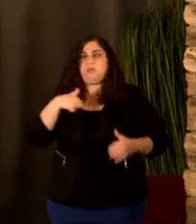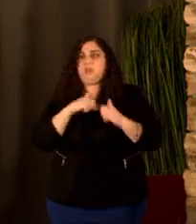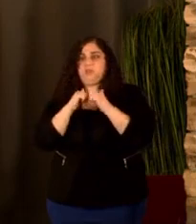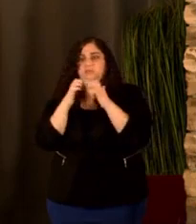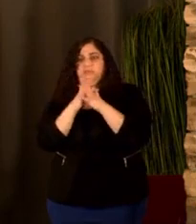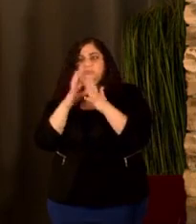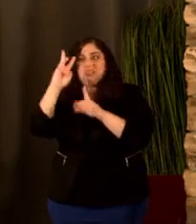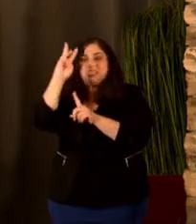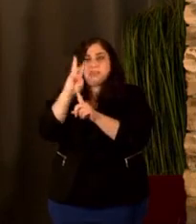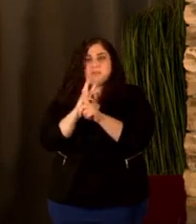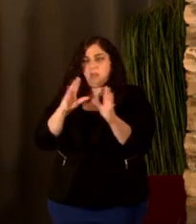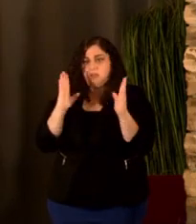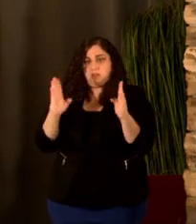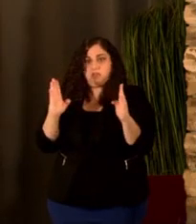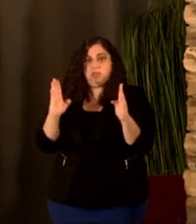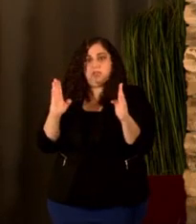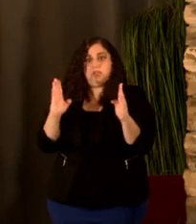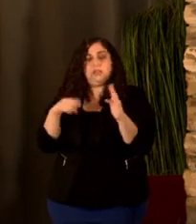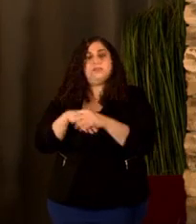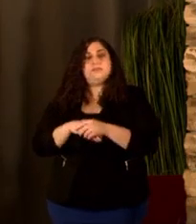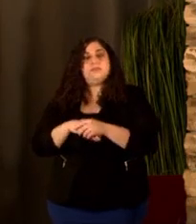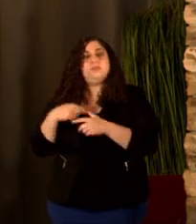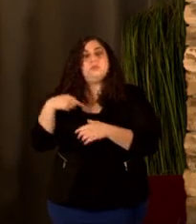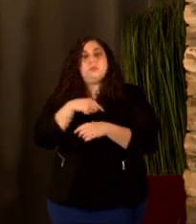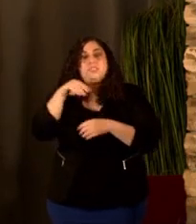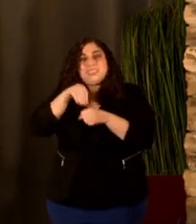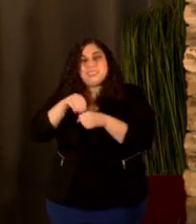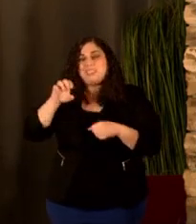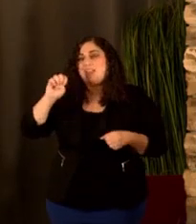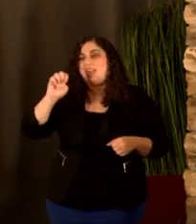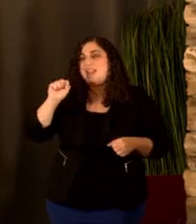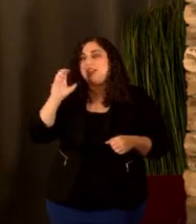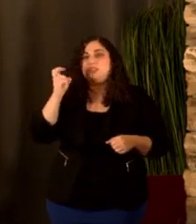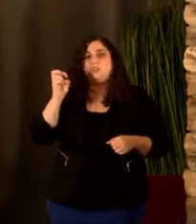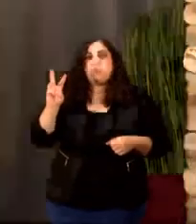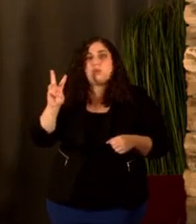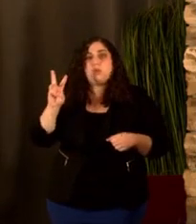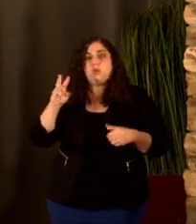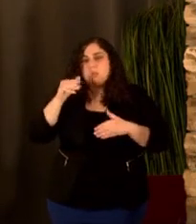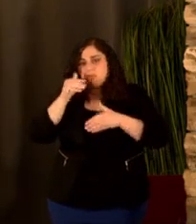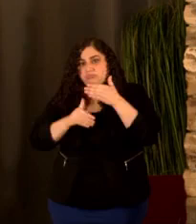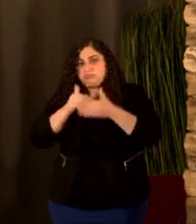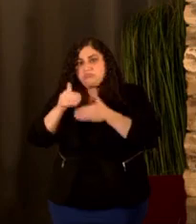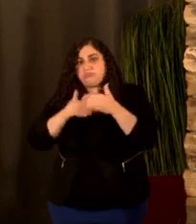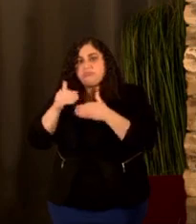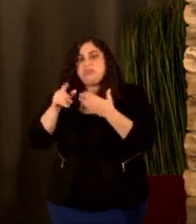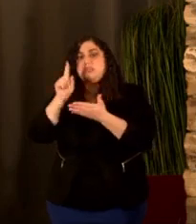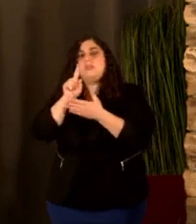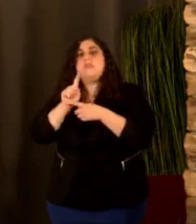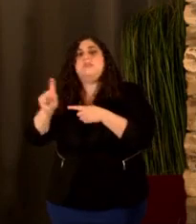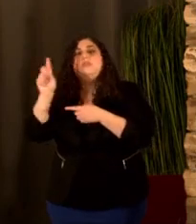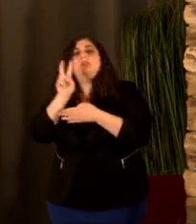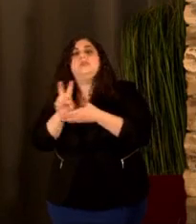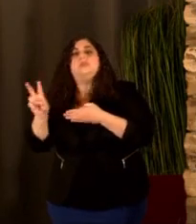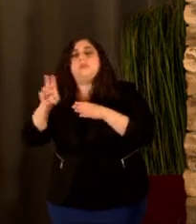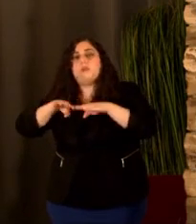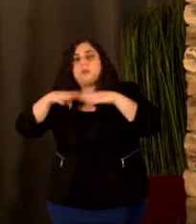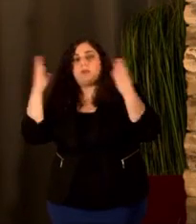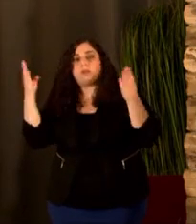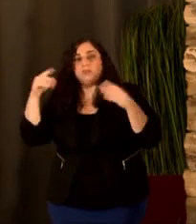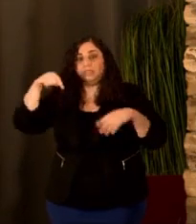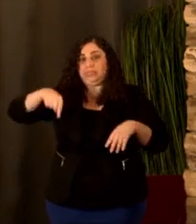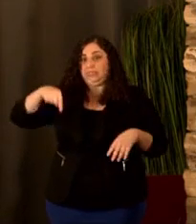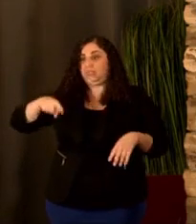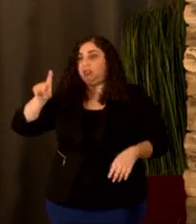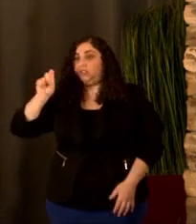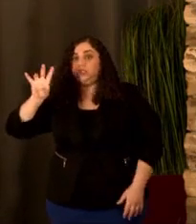of these projects were in escrow. And weeks or months later, they have opened up. This for 177